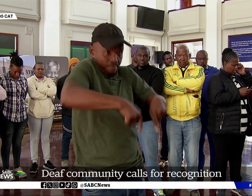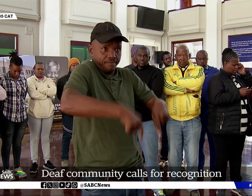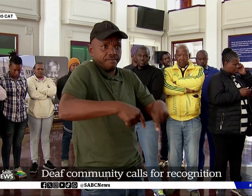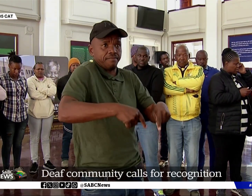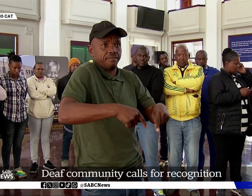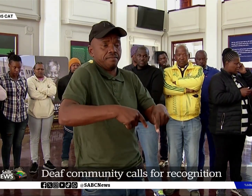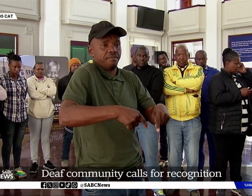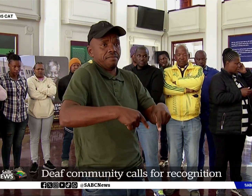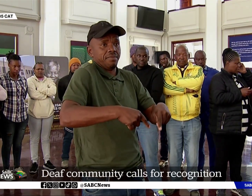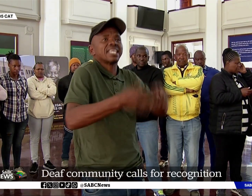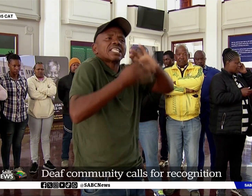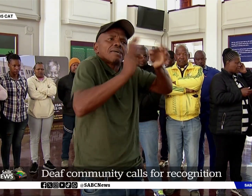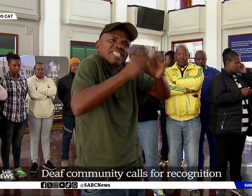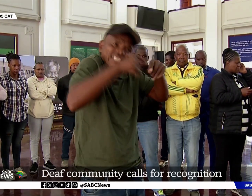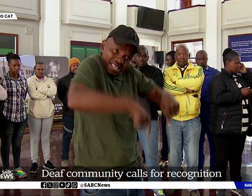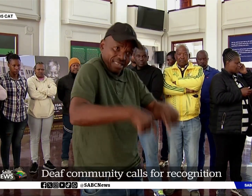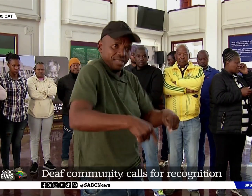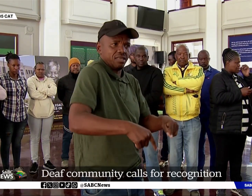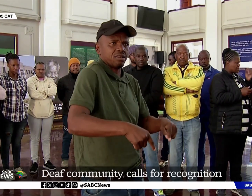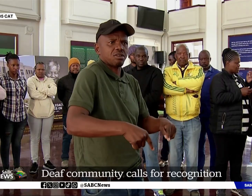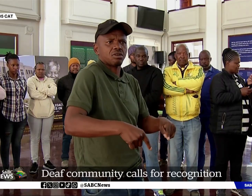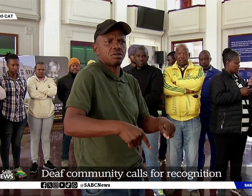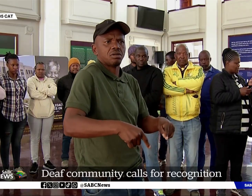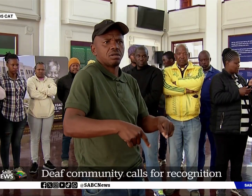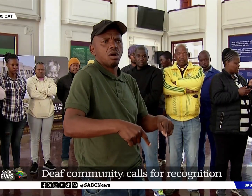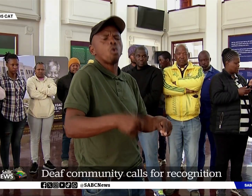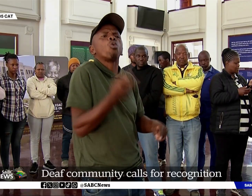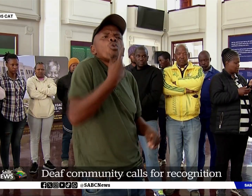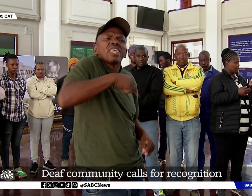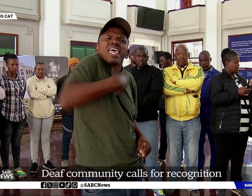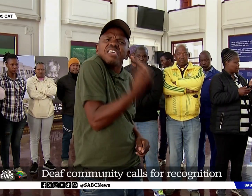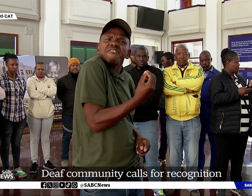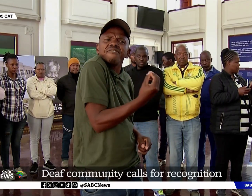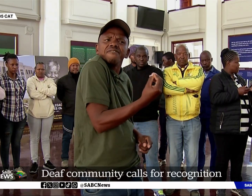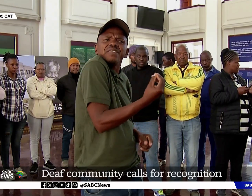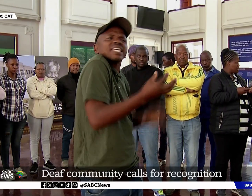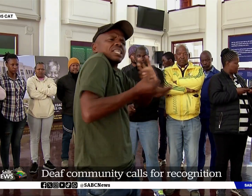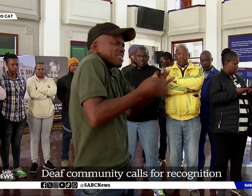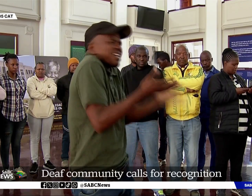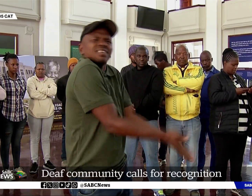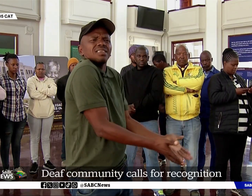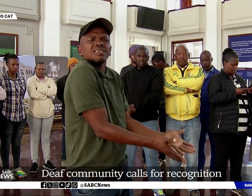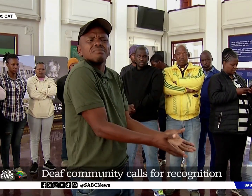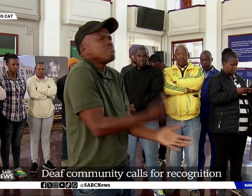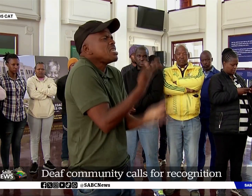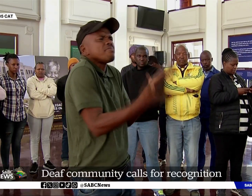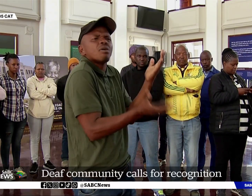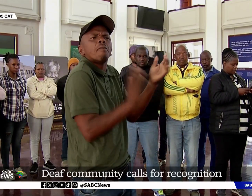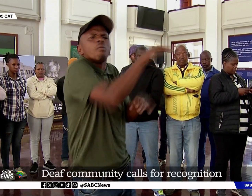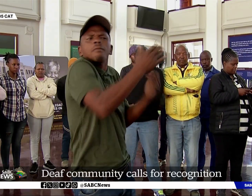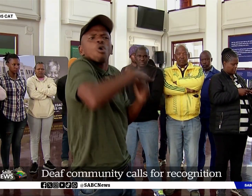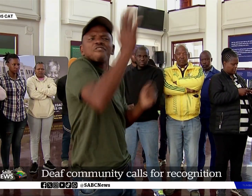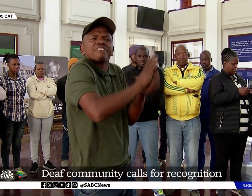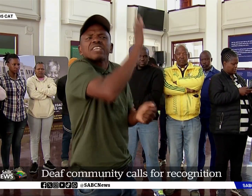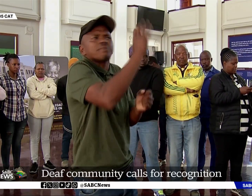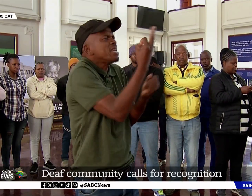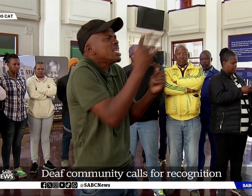have different dialects. We do have our own interpreters here. We do have our own interpreters. There are more